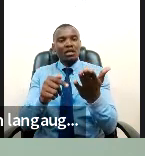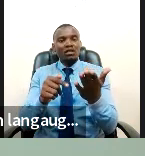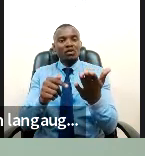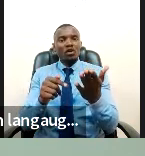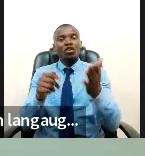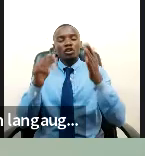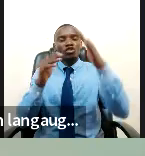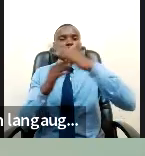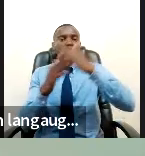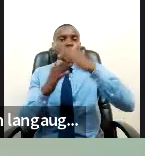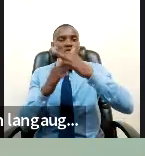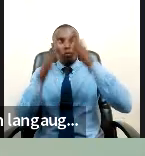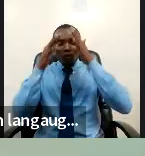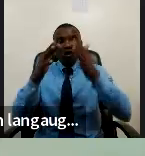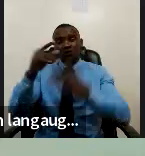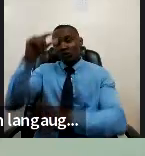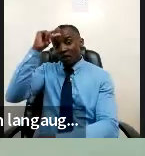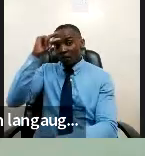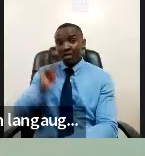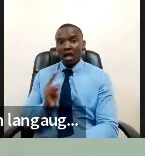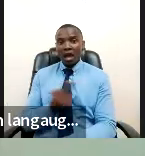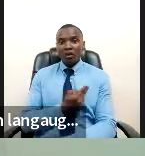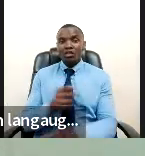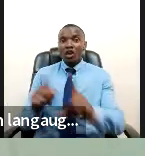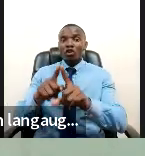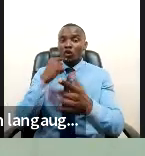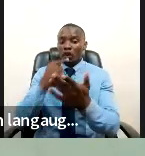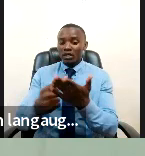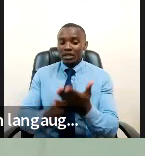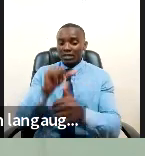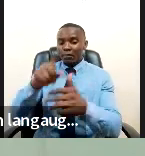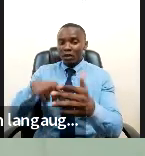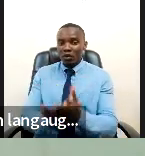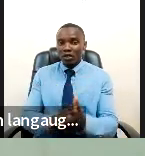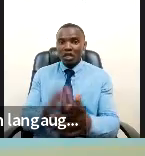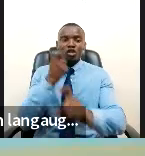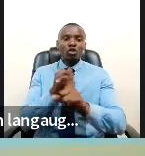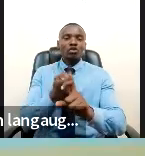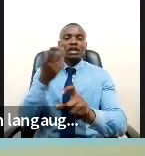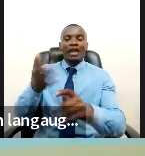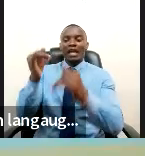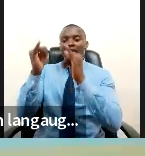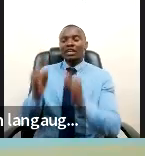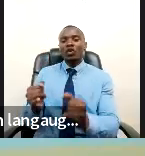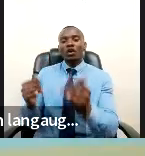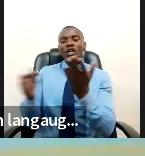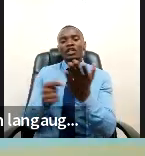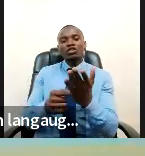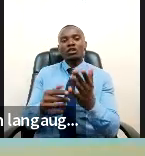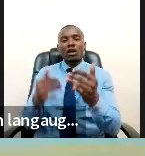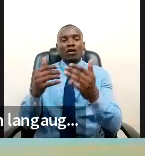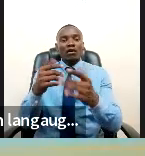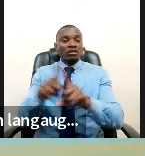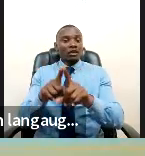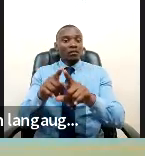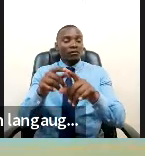Norwegian government. And then we're talking about tools within the new digital world, for instance, within the